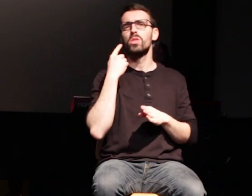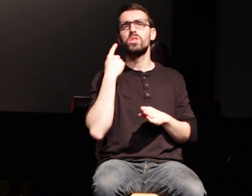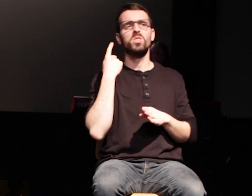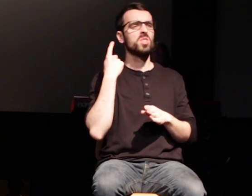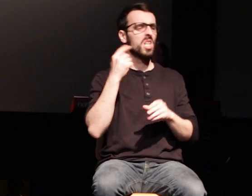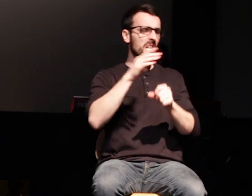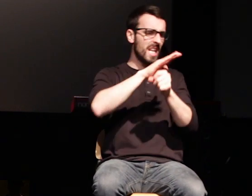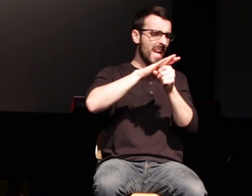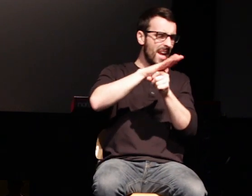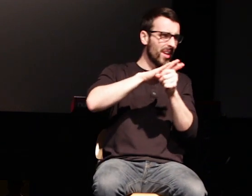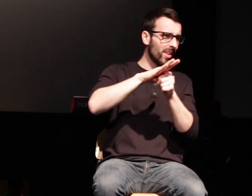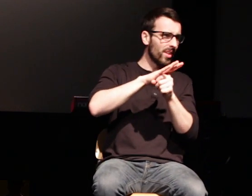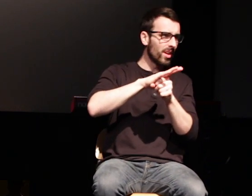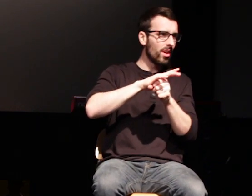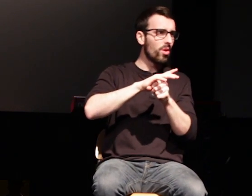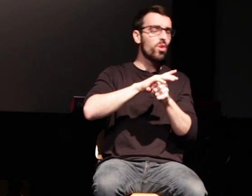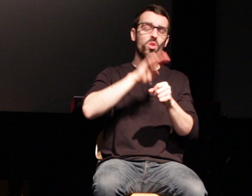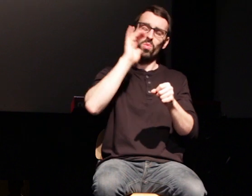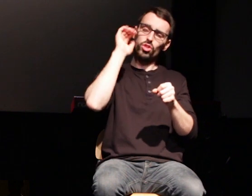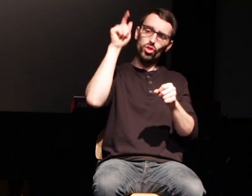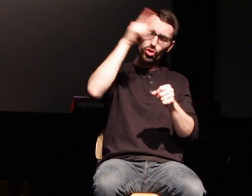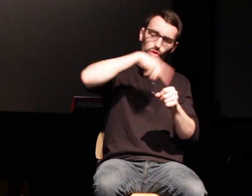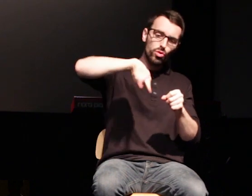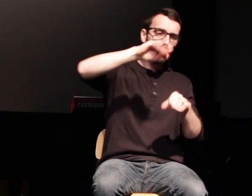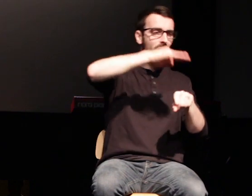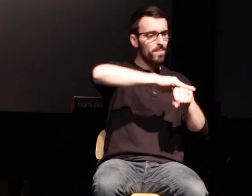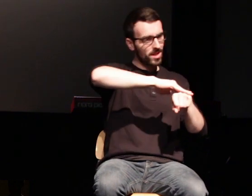called for the purposes of eternity.